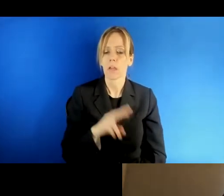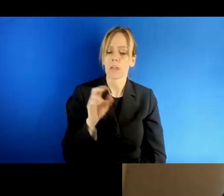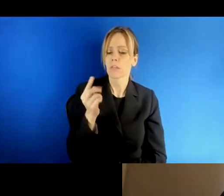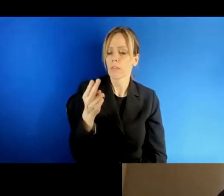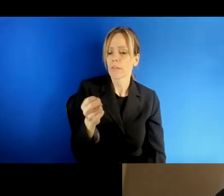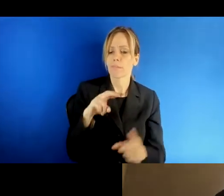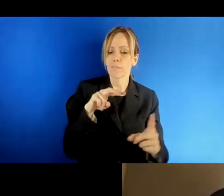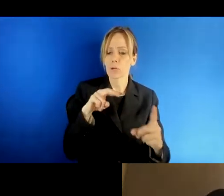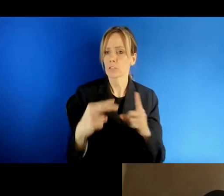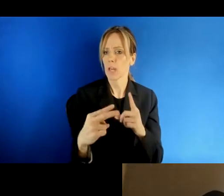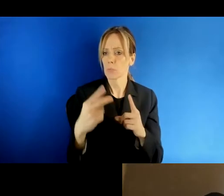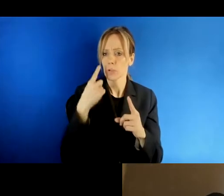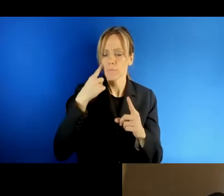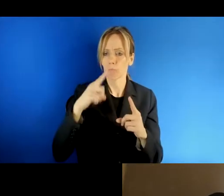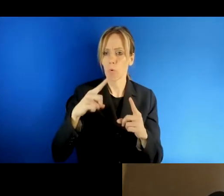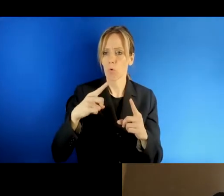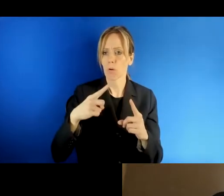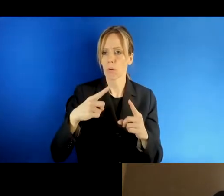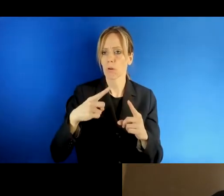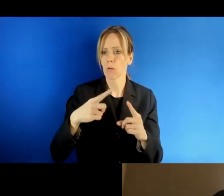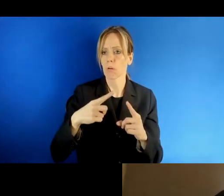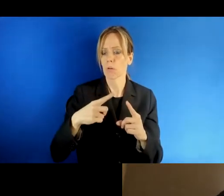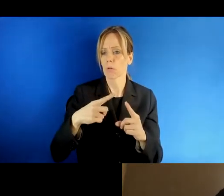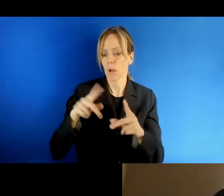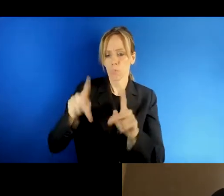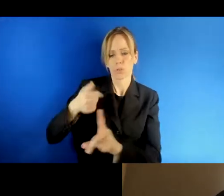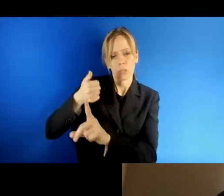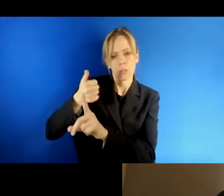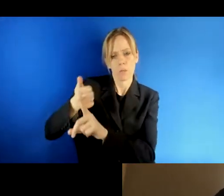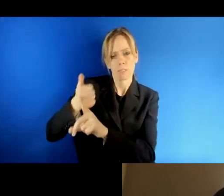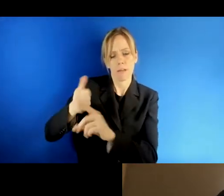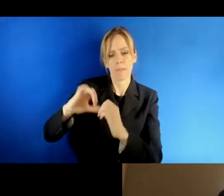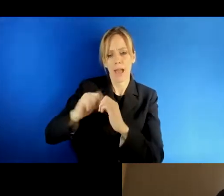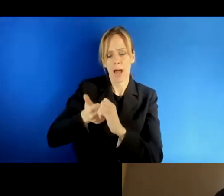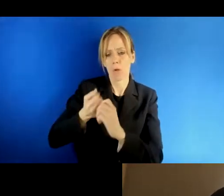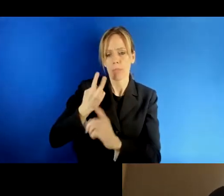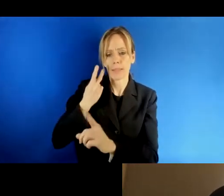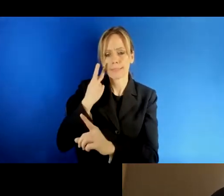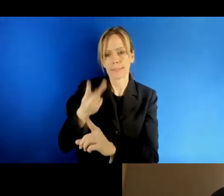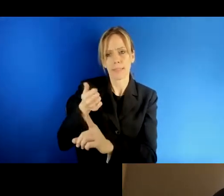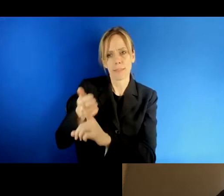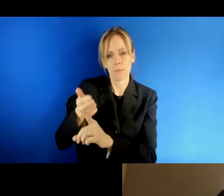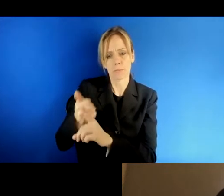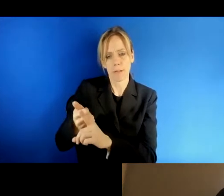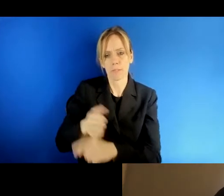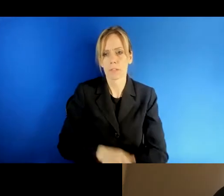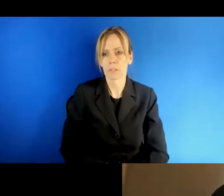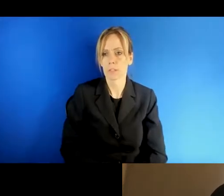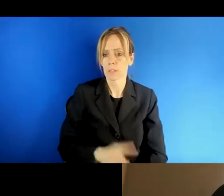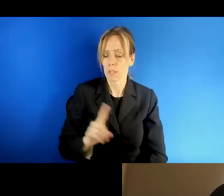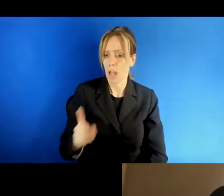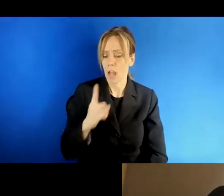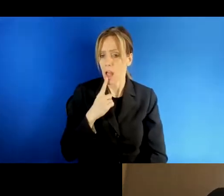of themselves and seeing themselves actually get